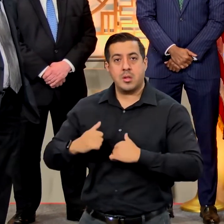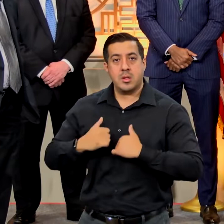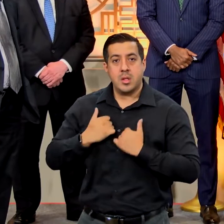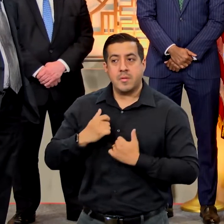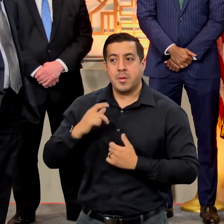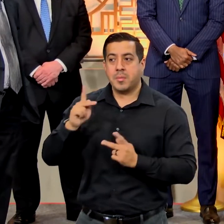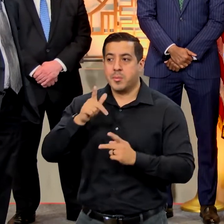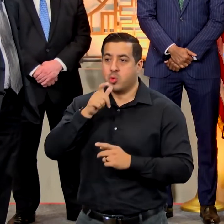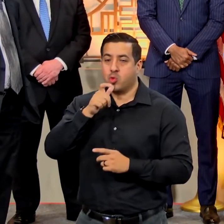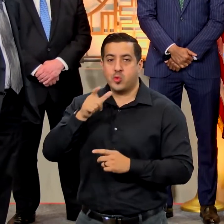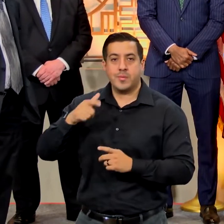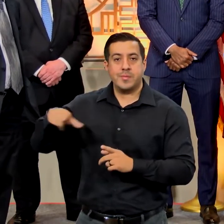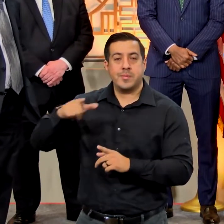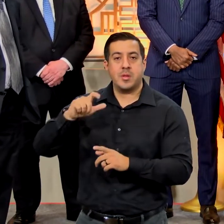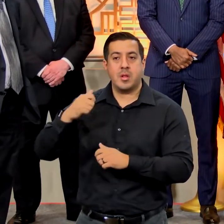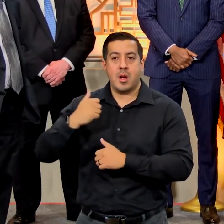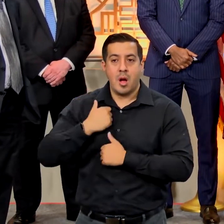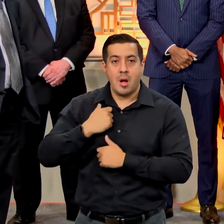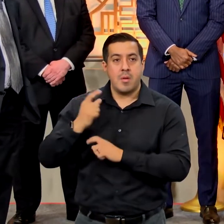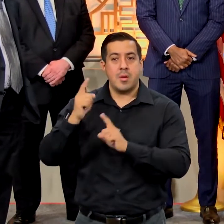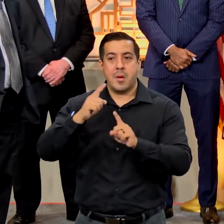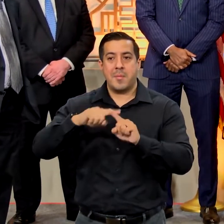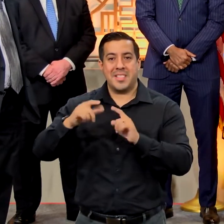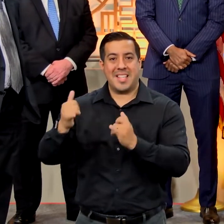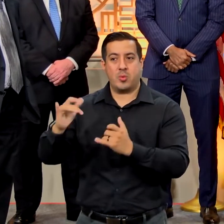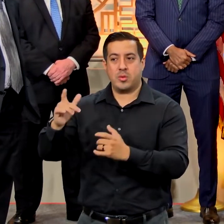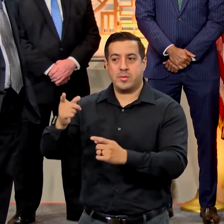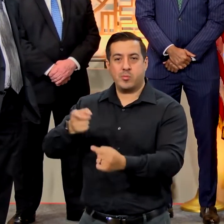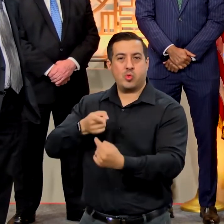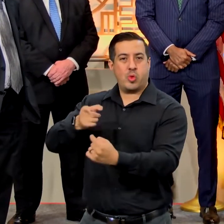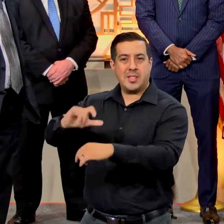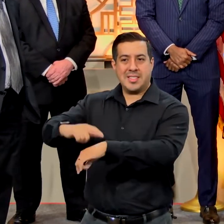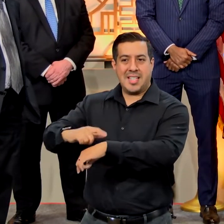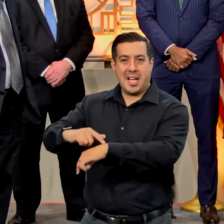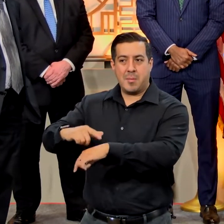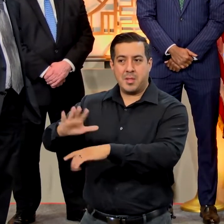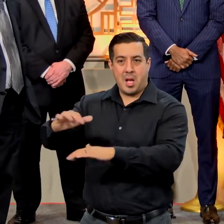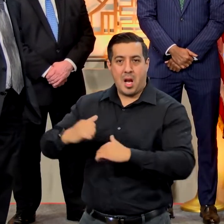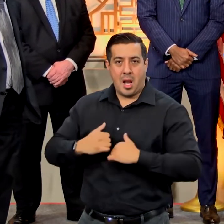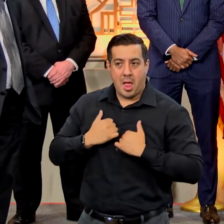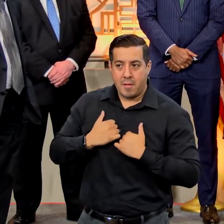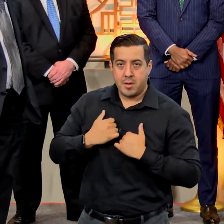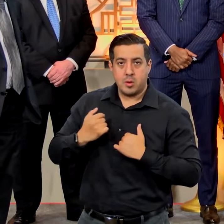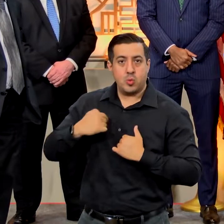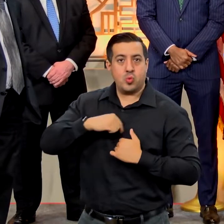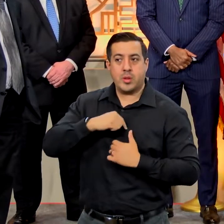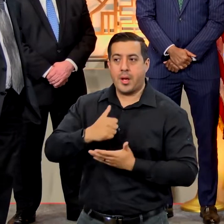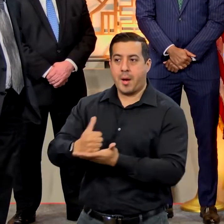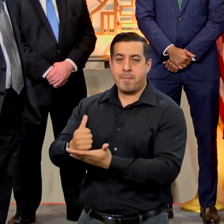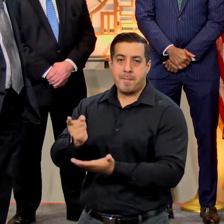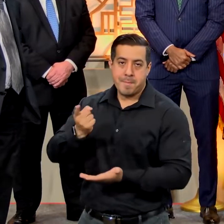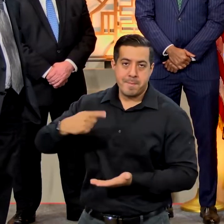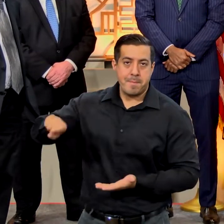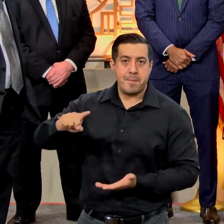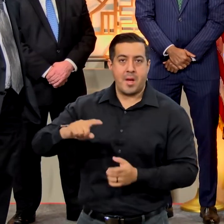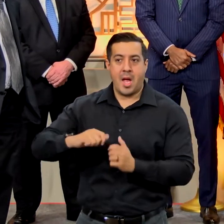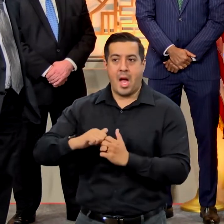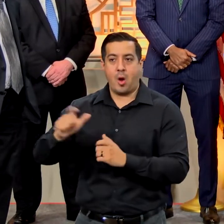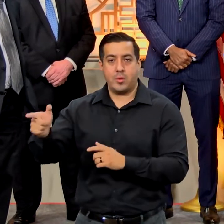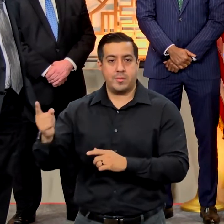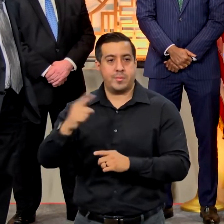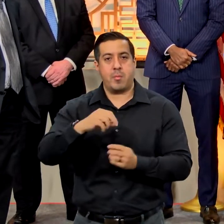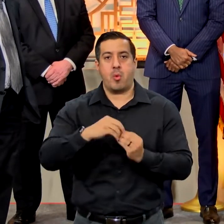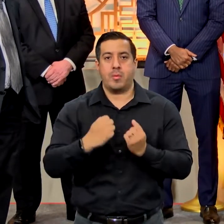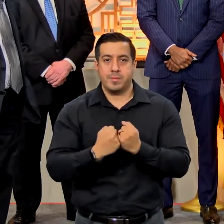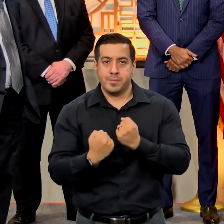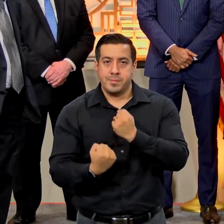finest who have found a difficult time in their lives. And they're bringing them back to where they should be, on that